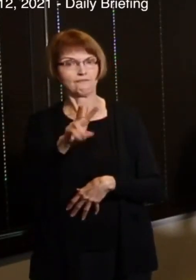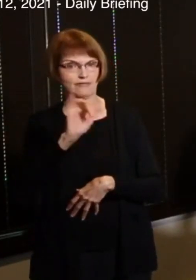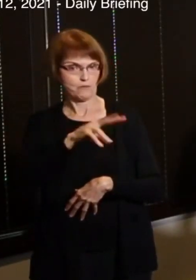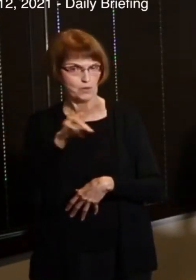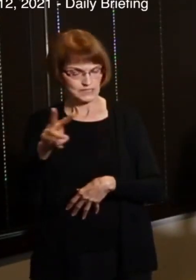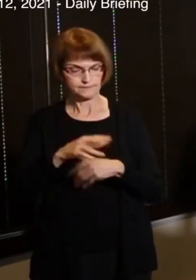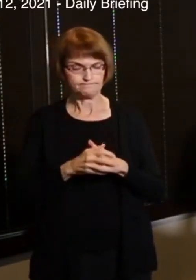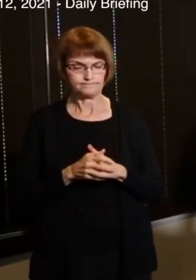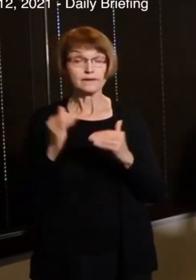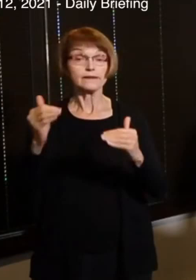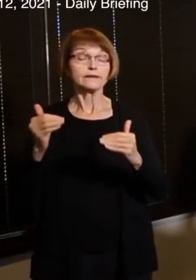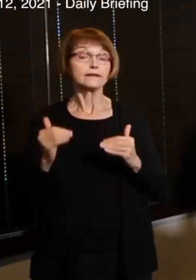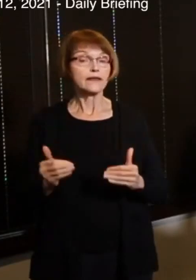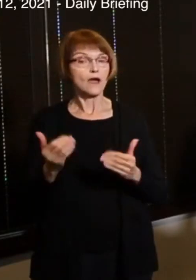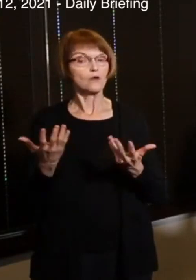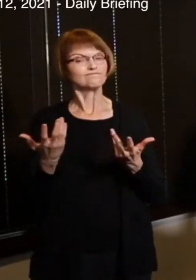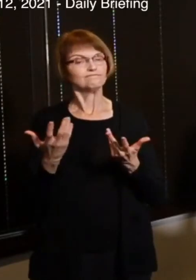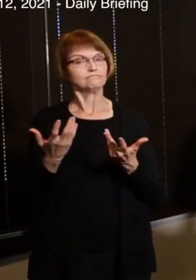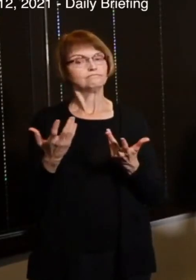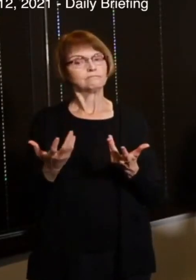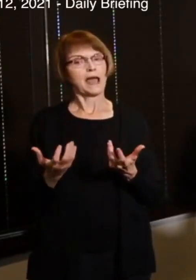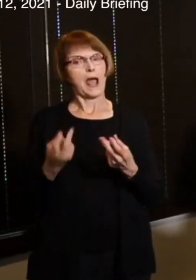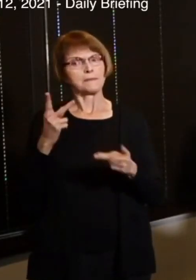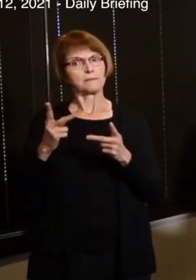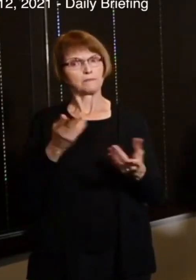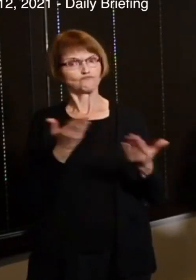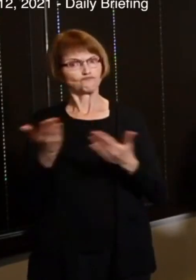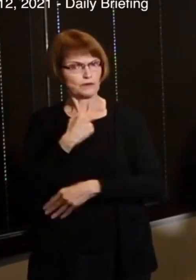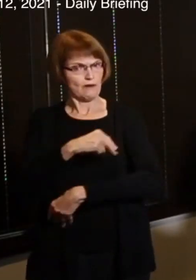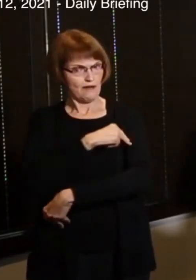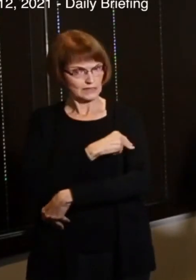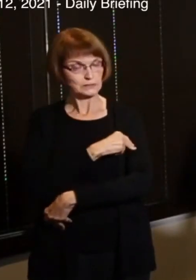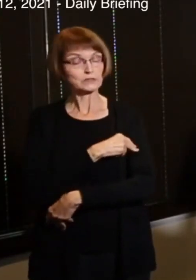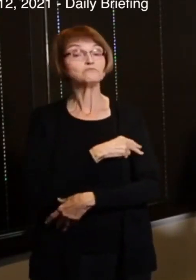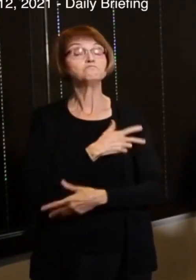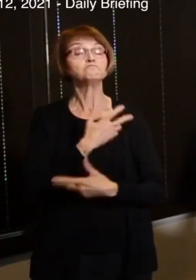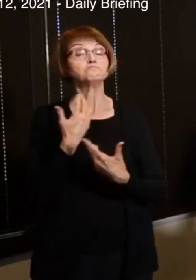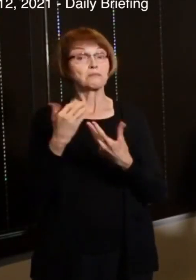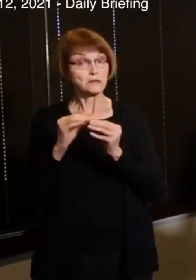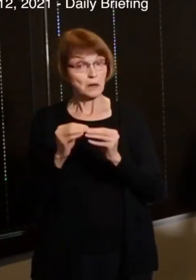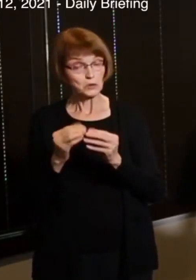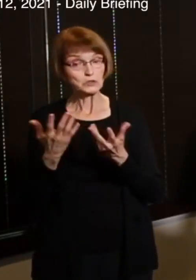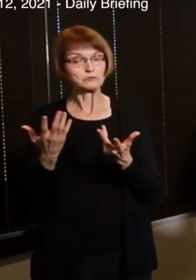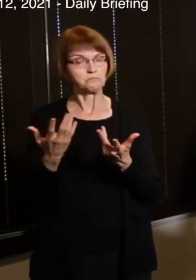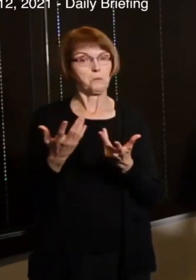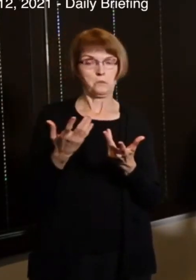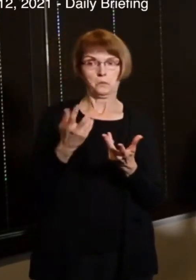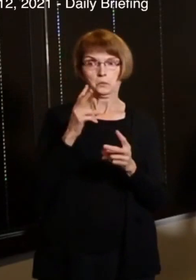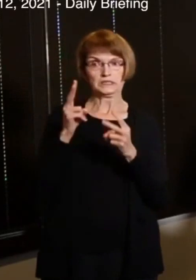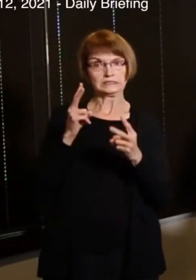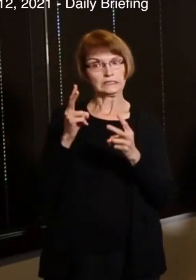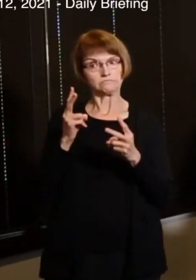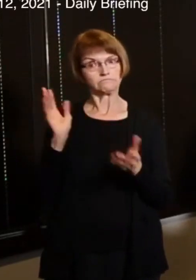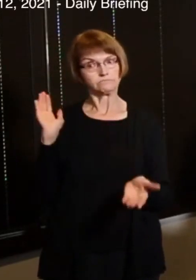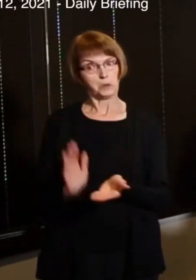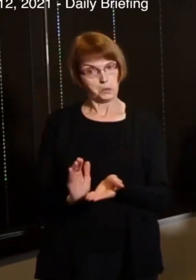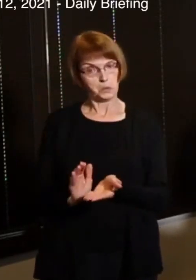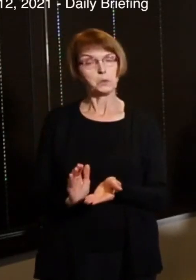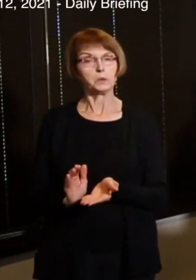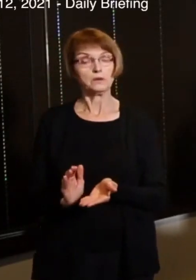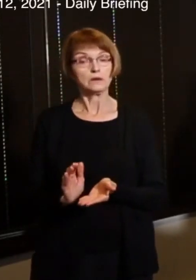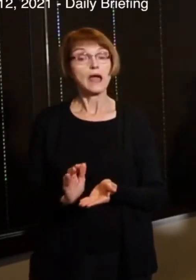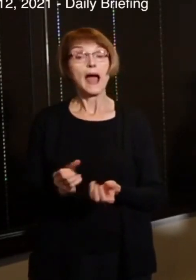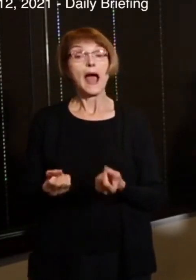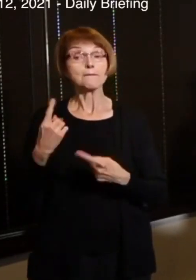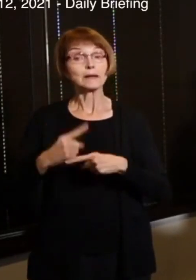hospital admissions data, and this, we're starting to see some encouraging signs in our admissions data. So we're reporting our daily